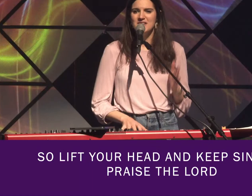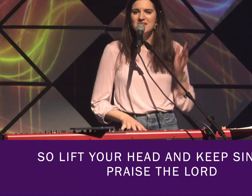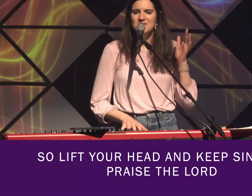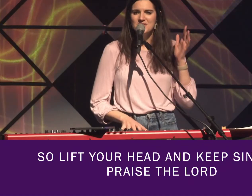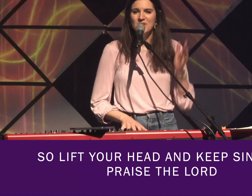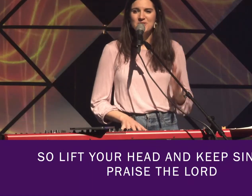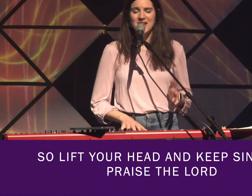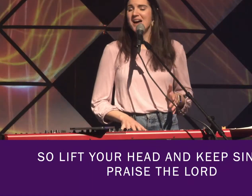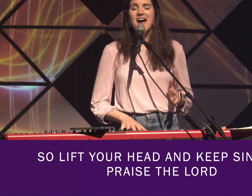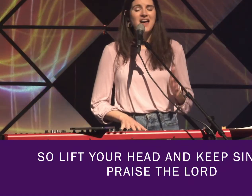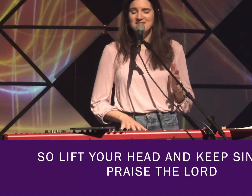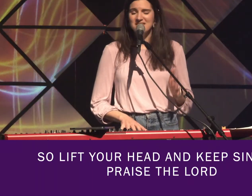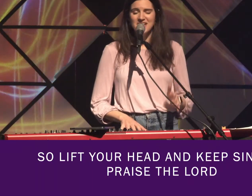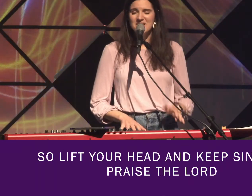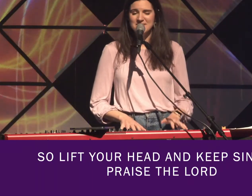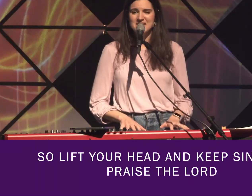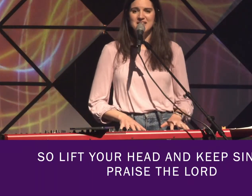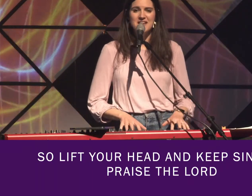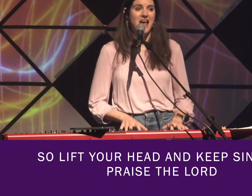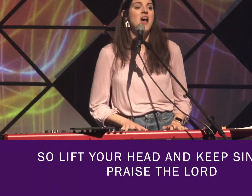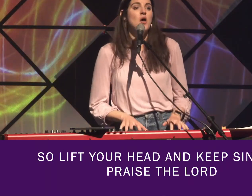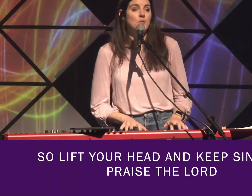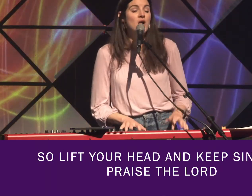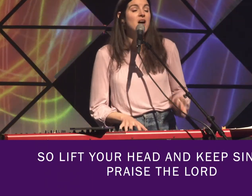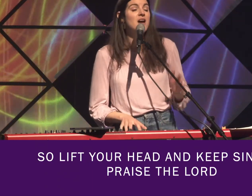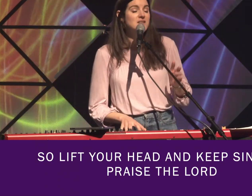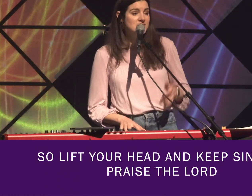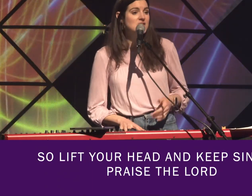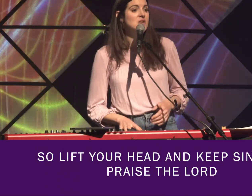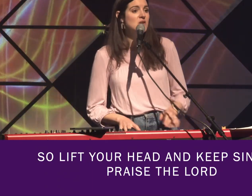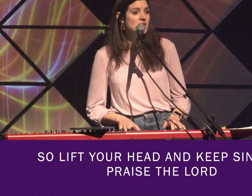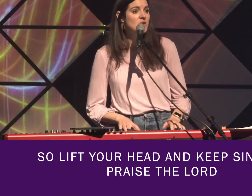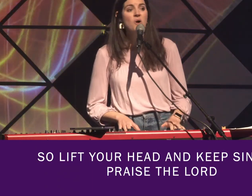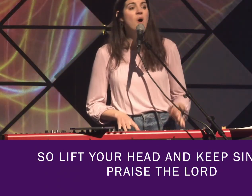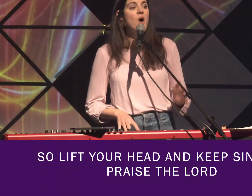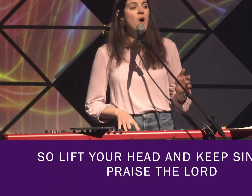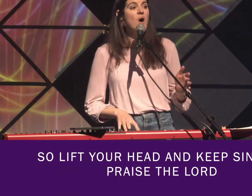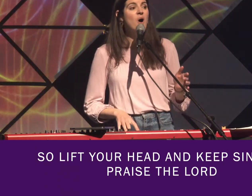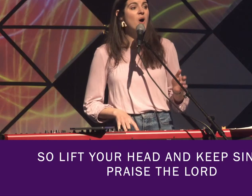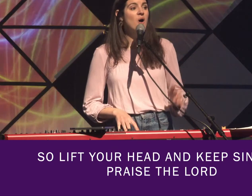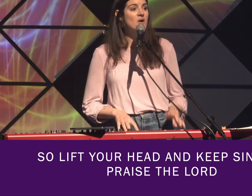So lift your head and keep singing. Praise the